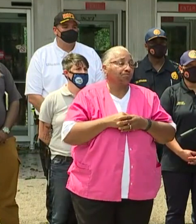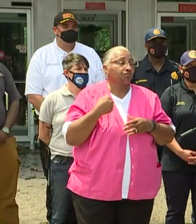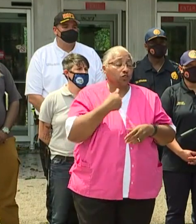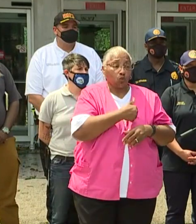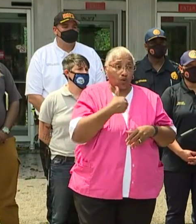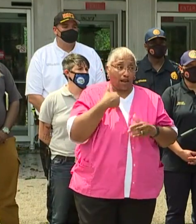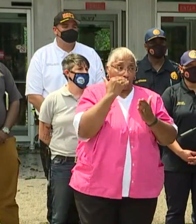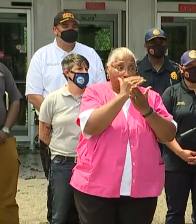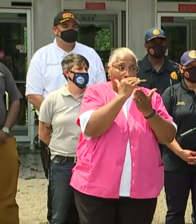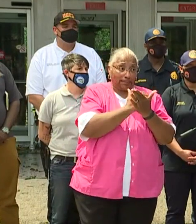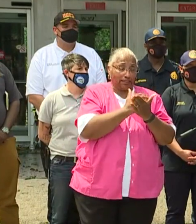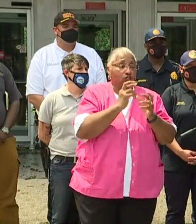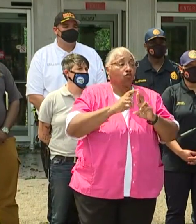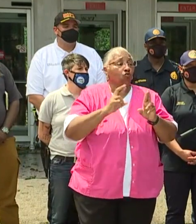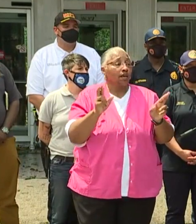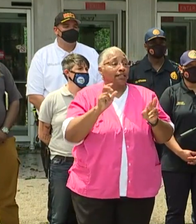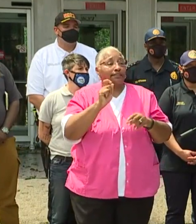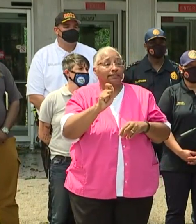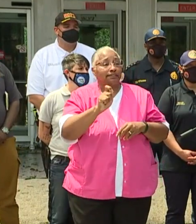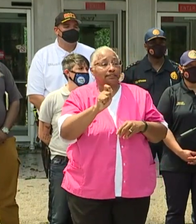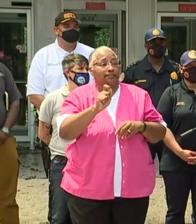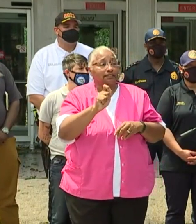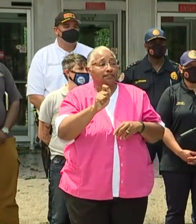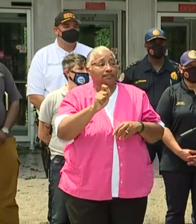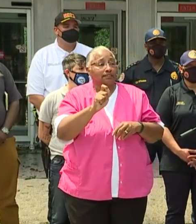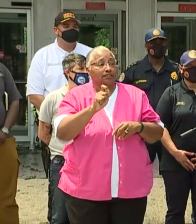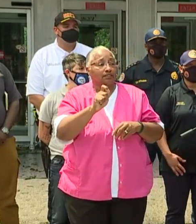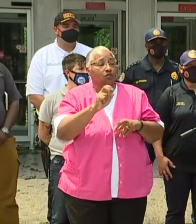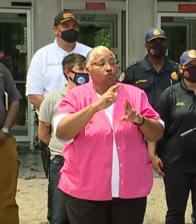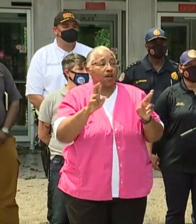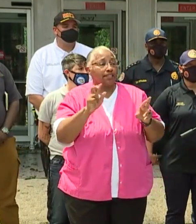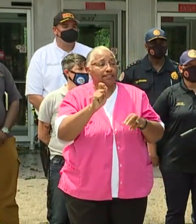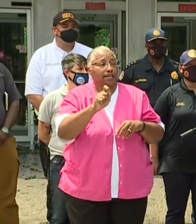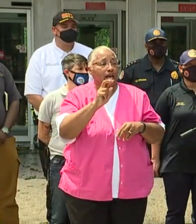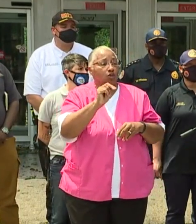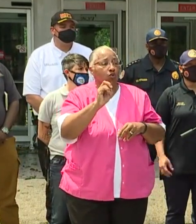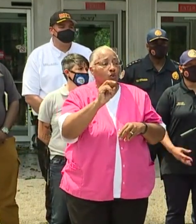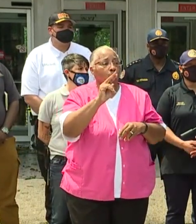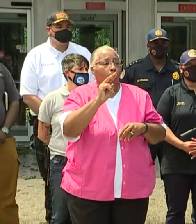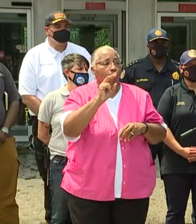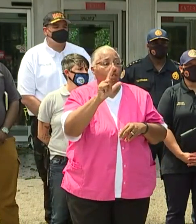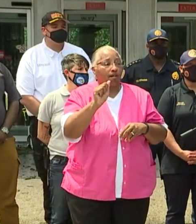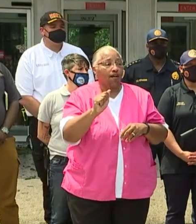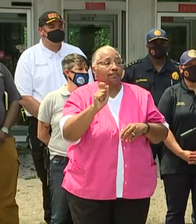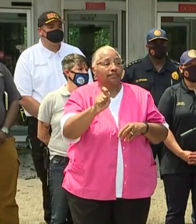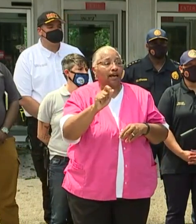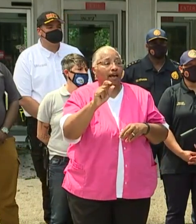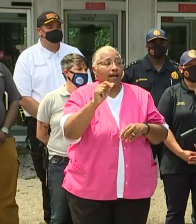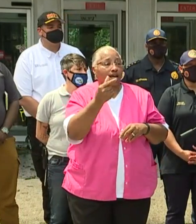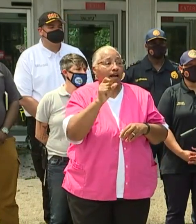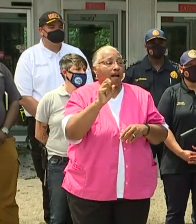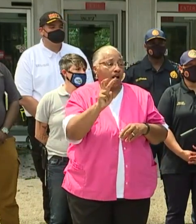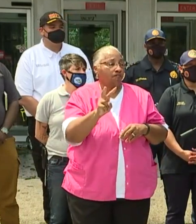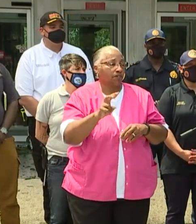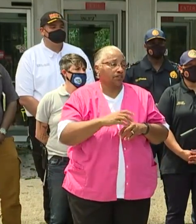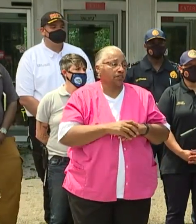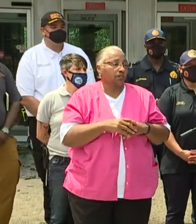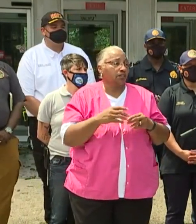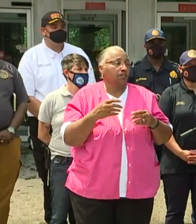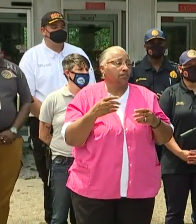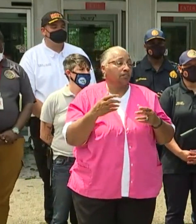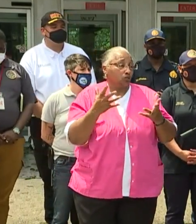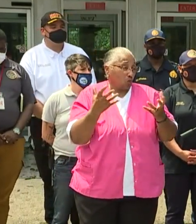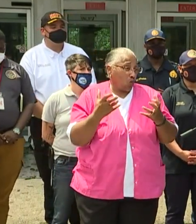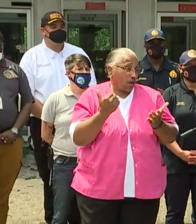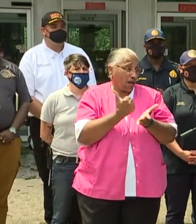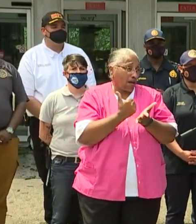of those at ready.nola.gov. Please utilize that as a first resource in trying to help us here, and it's